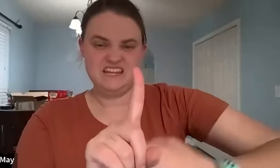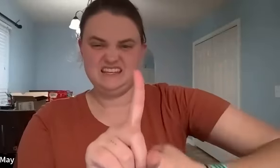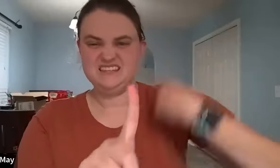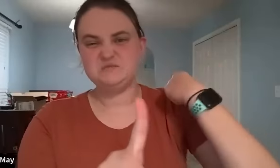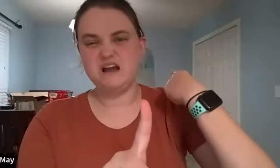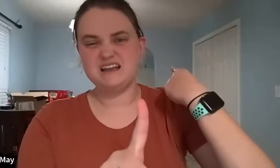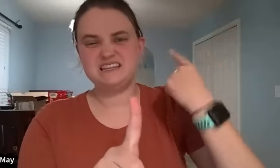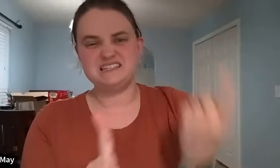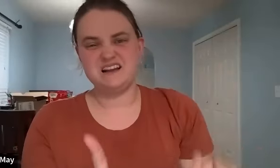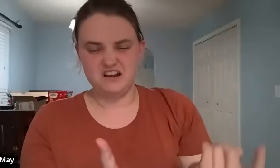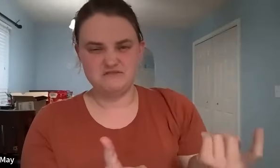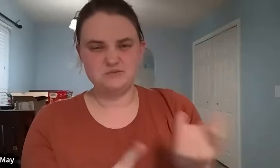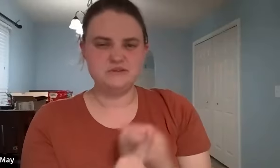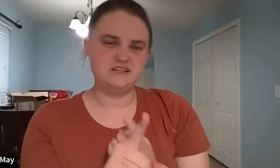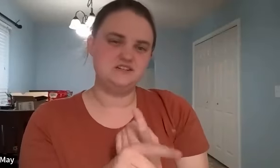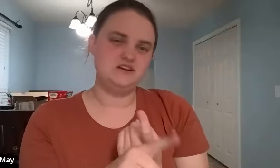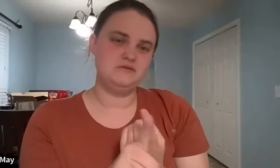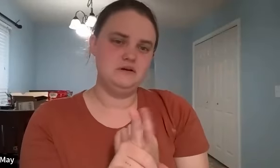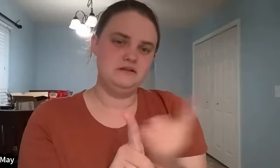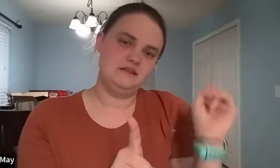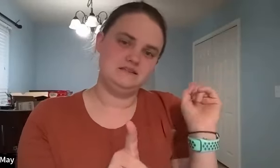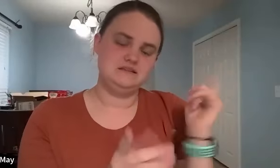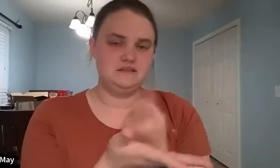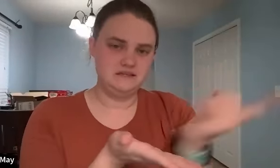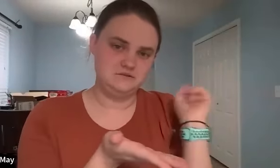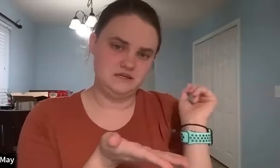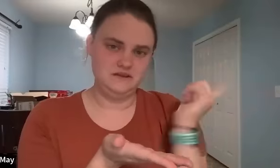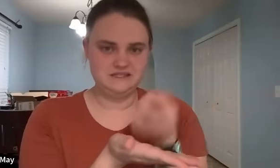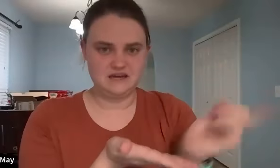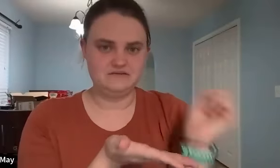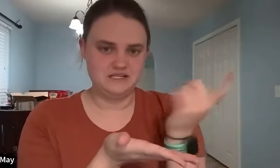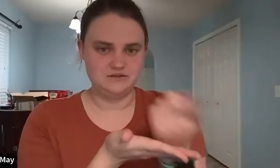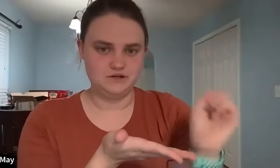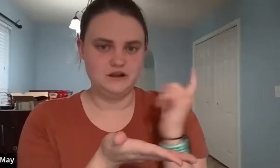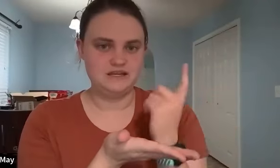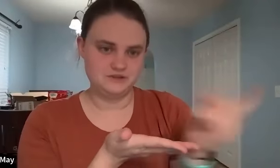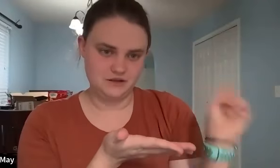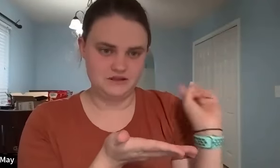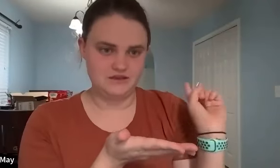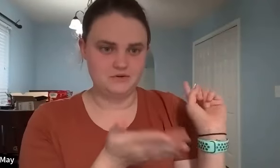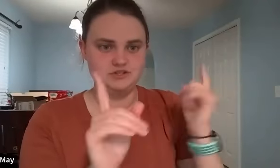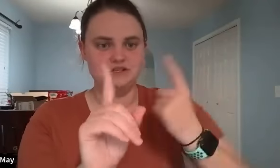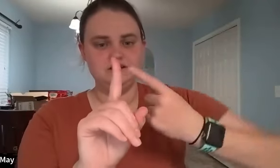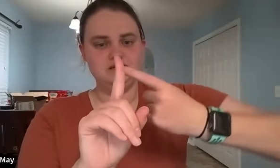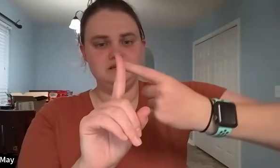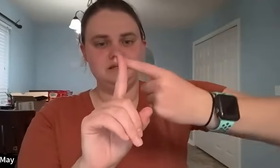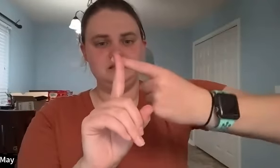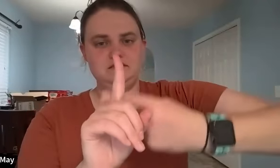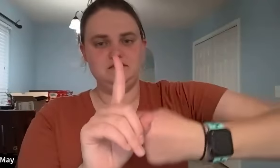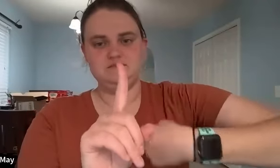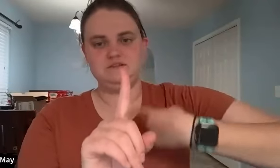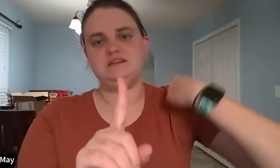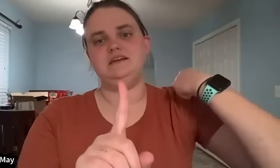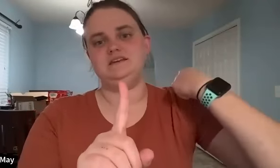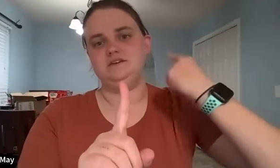And this is why I say it's not comfortable because, last week, that's kind of an easy one. Your hand's already going in that motion. This one's like,